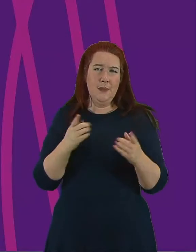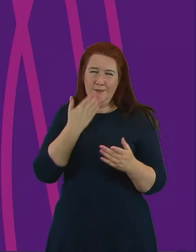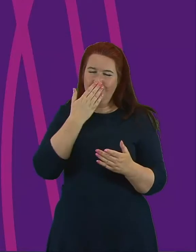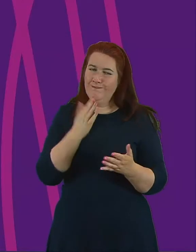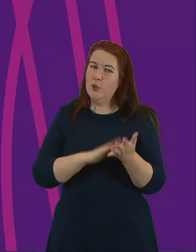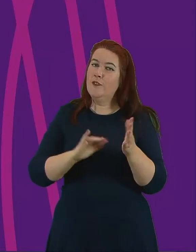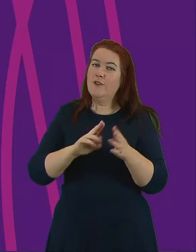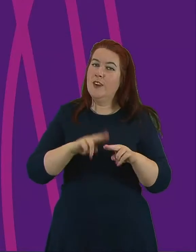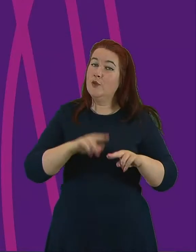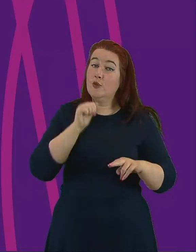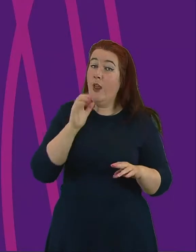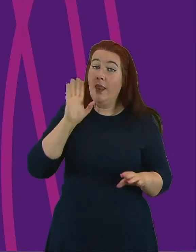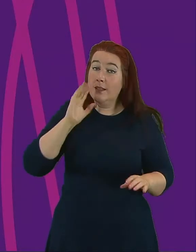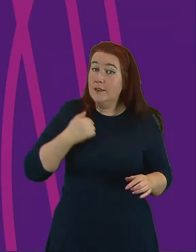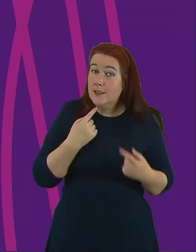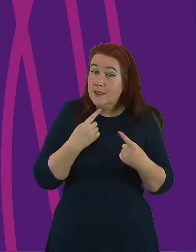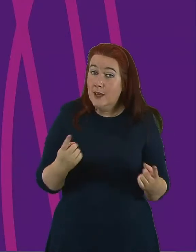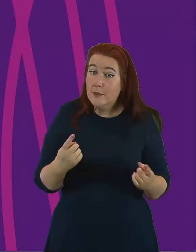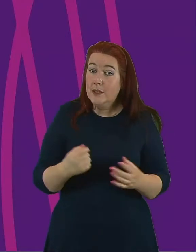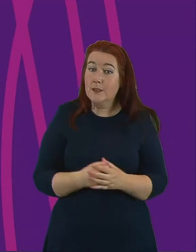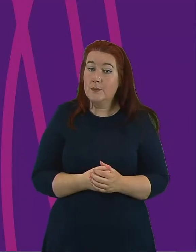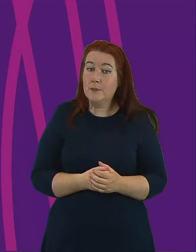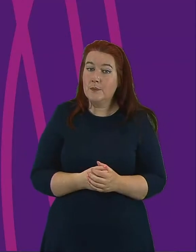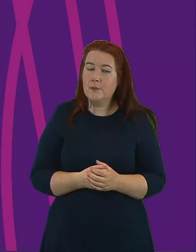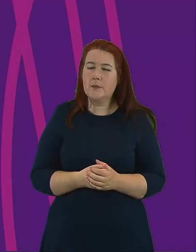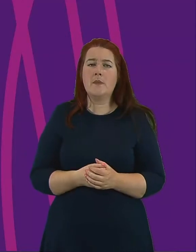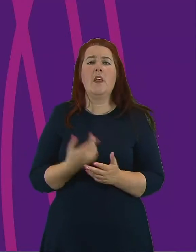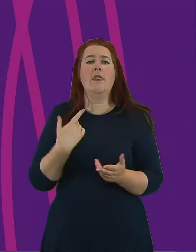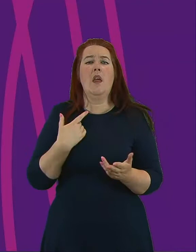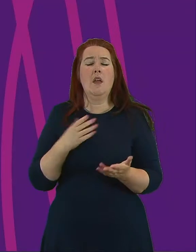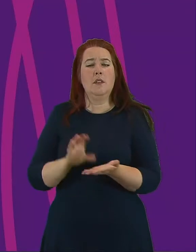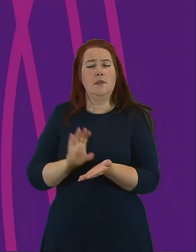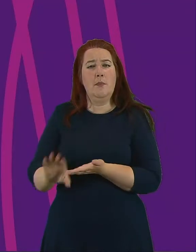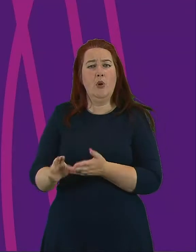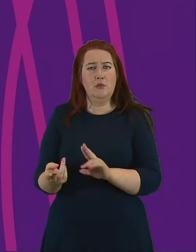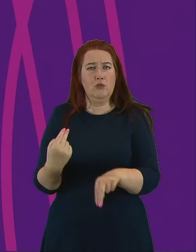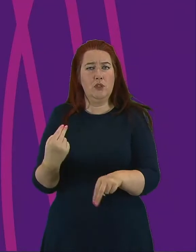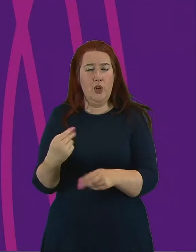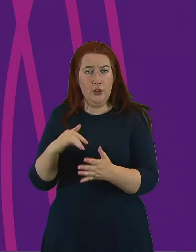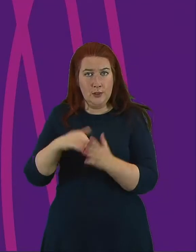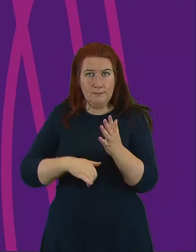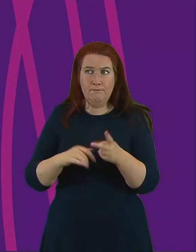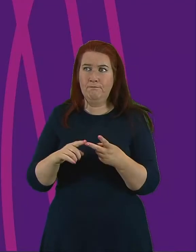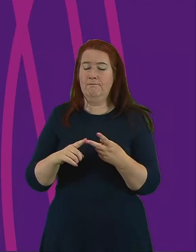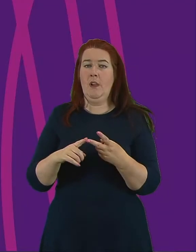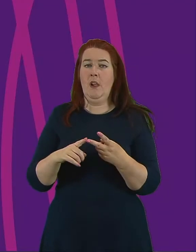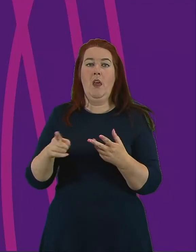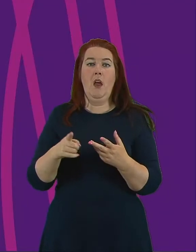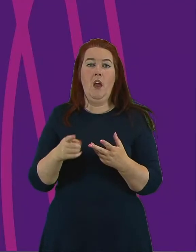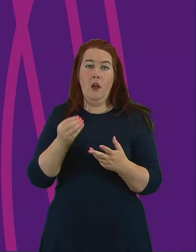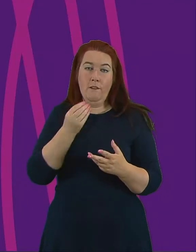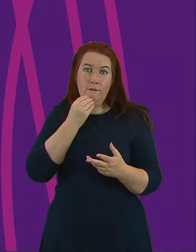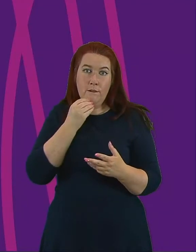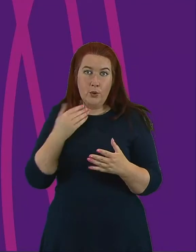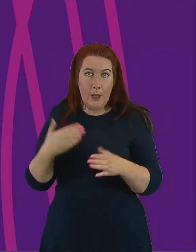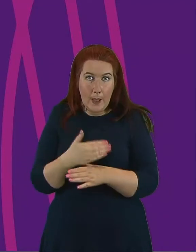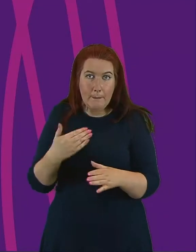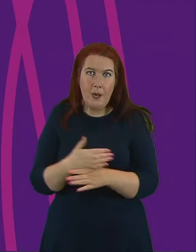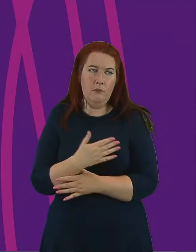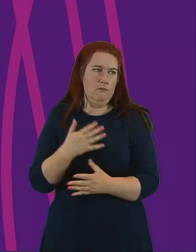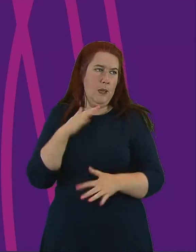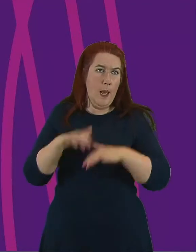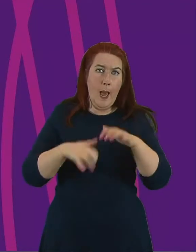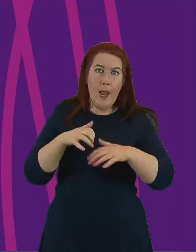Fraser wasn't listening. There is deposit return schemes, food labelling, food manufacturing, food hygiene, recycling, animal